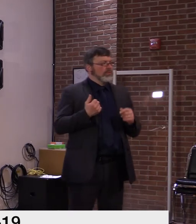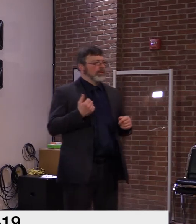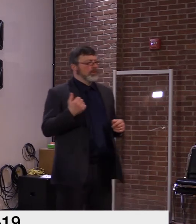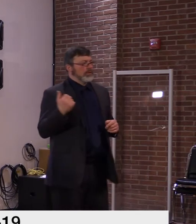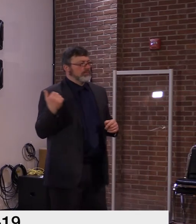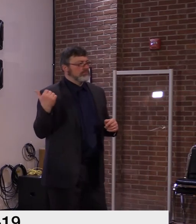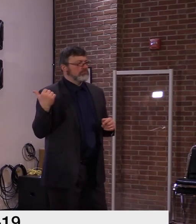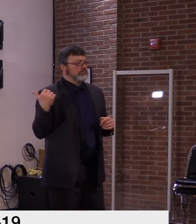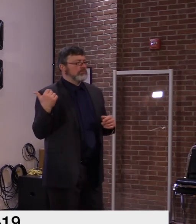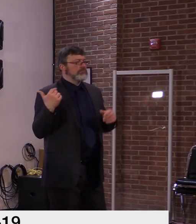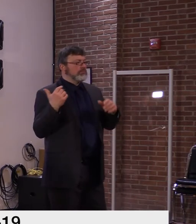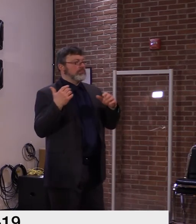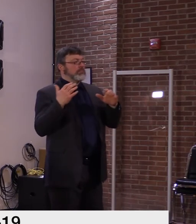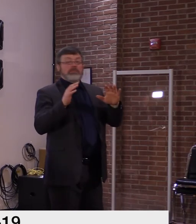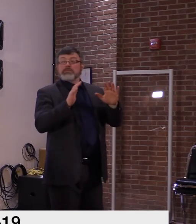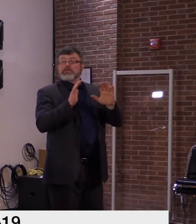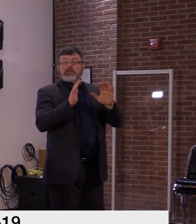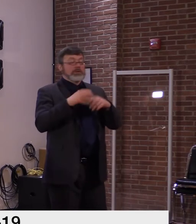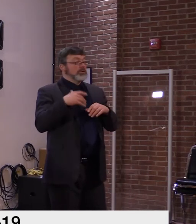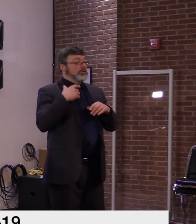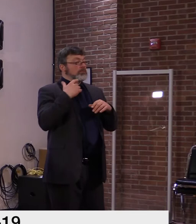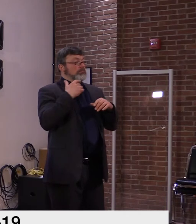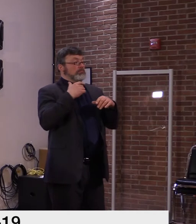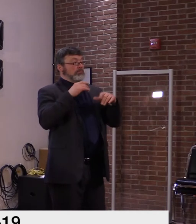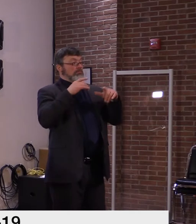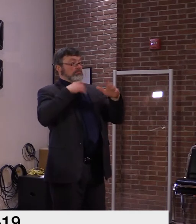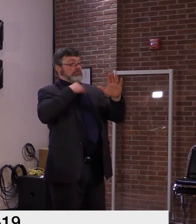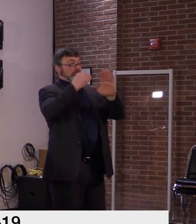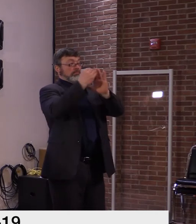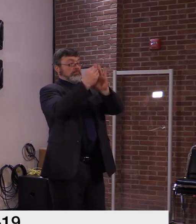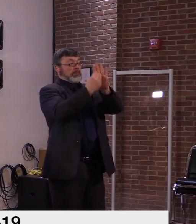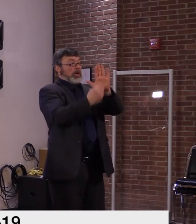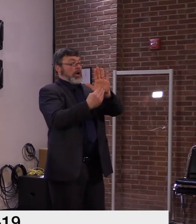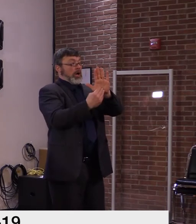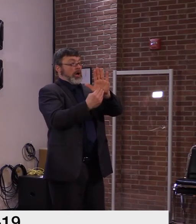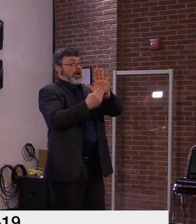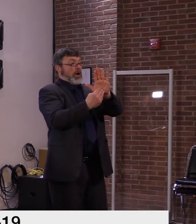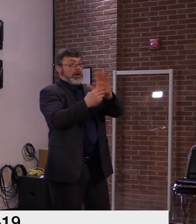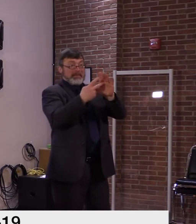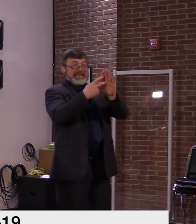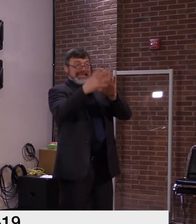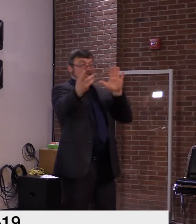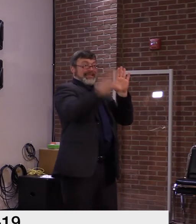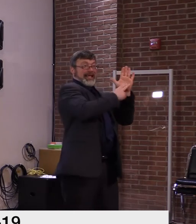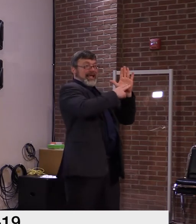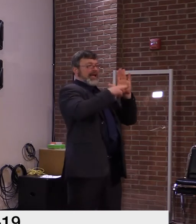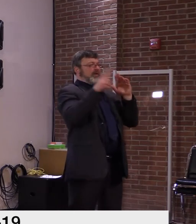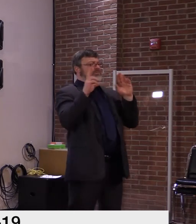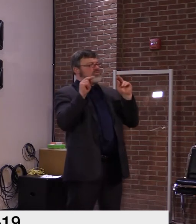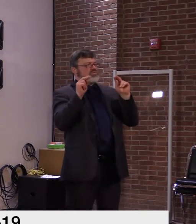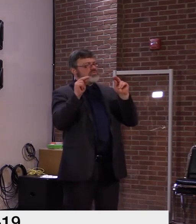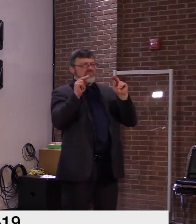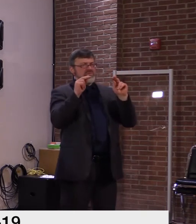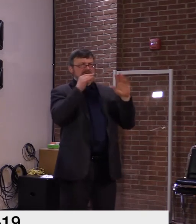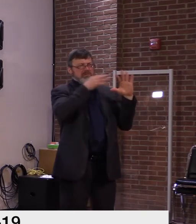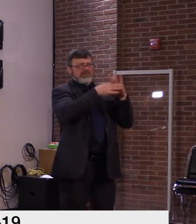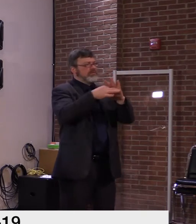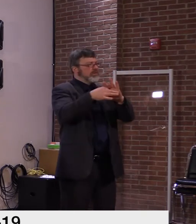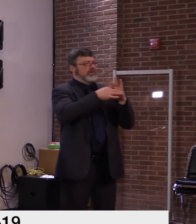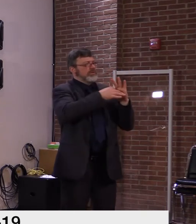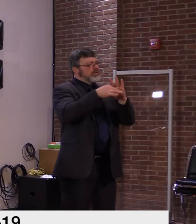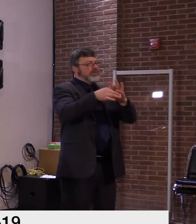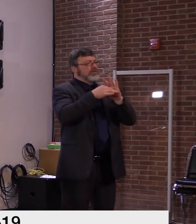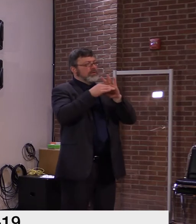next phase of our plan will be. But as we've seen, I think the governor alluded to nationally, we need to understand to what, what is that basically,